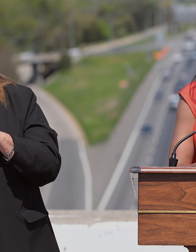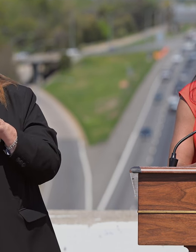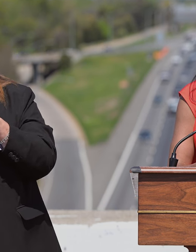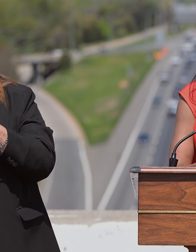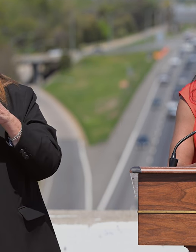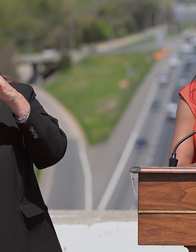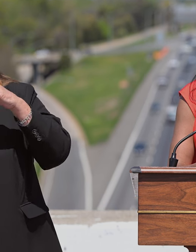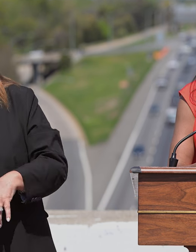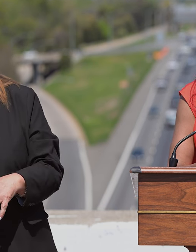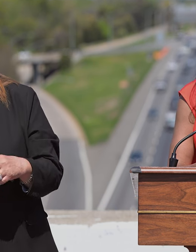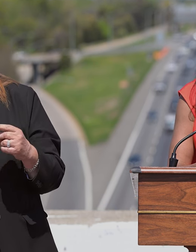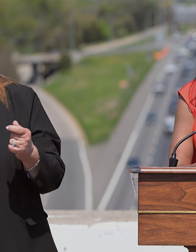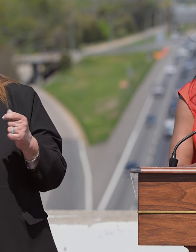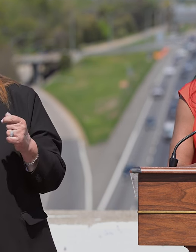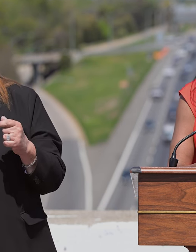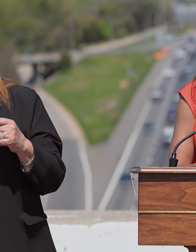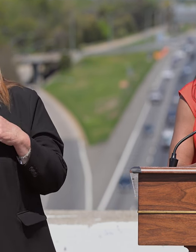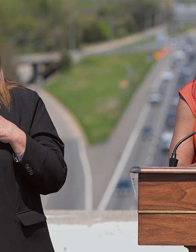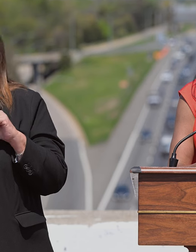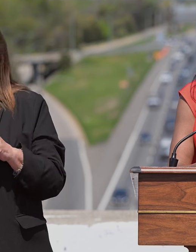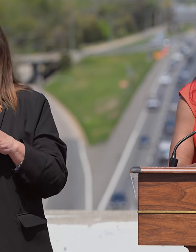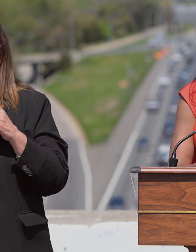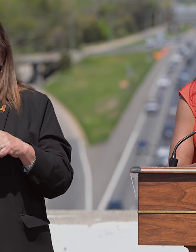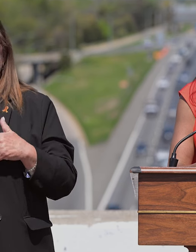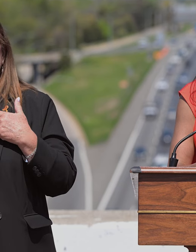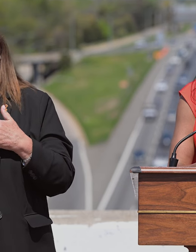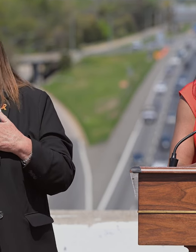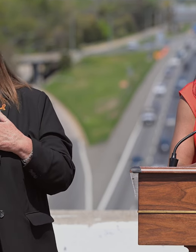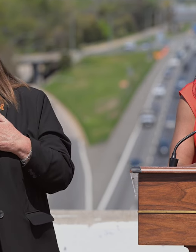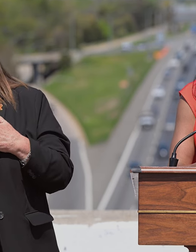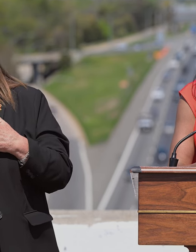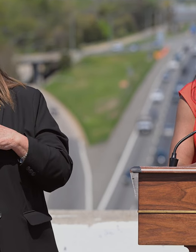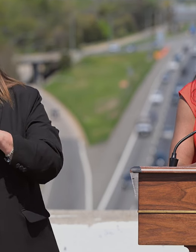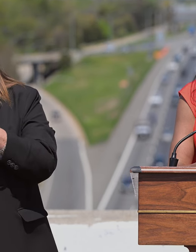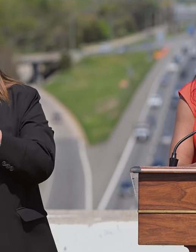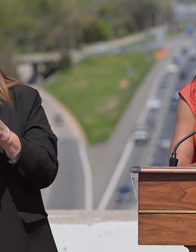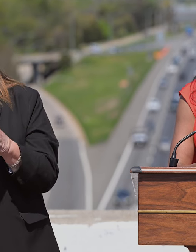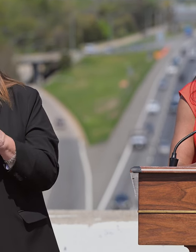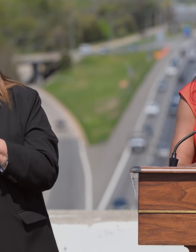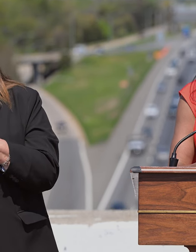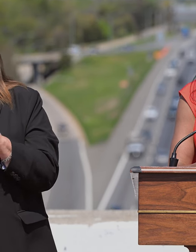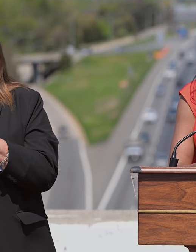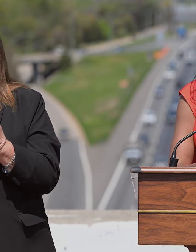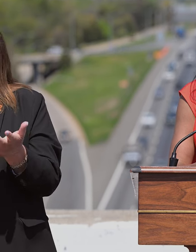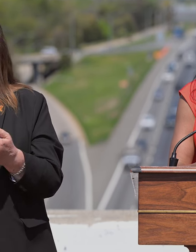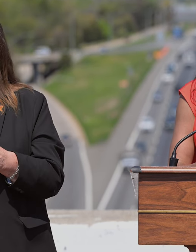of seconds, tragically ending the lives of six transportation workers yet